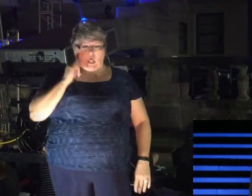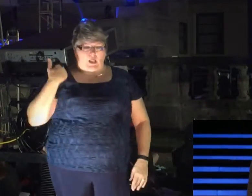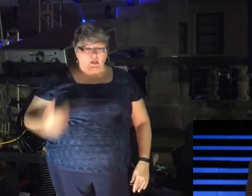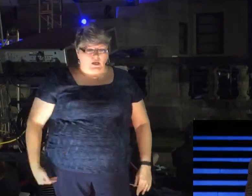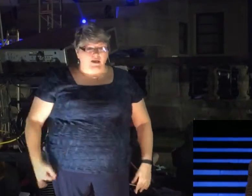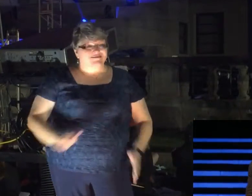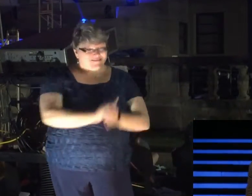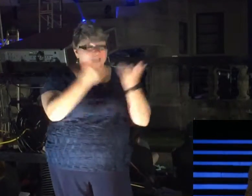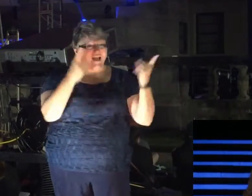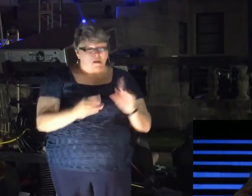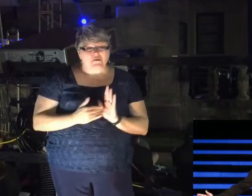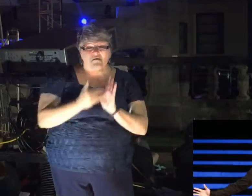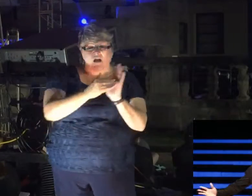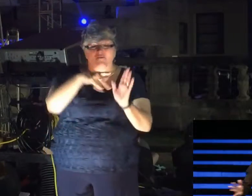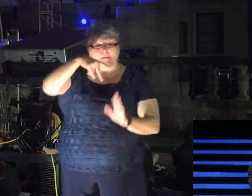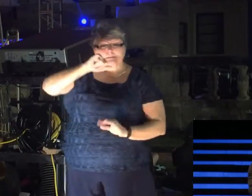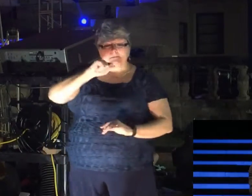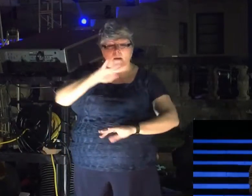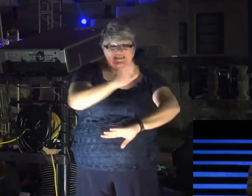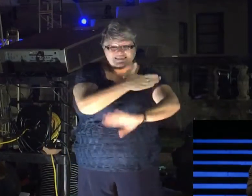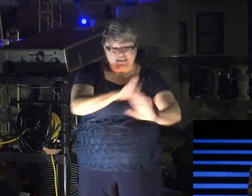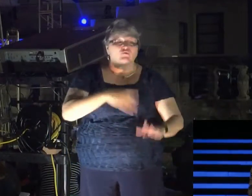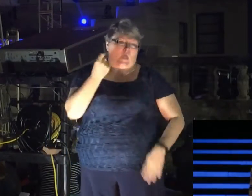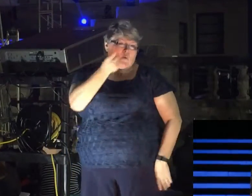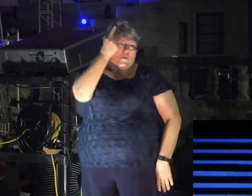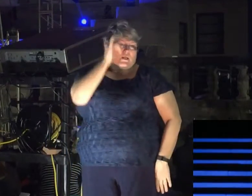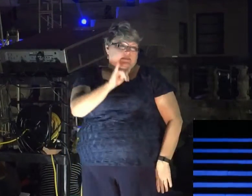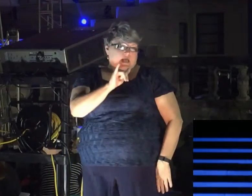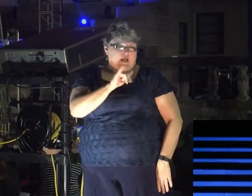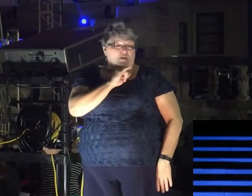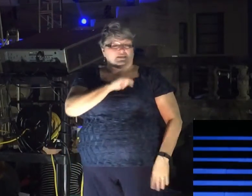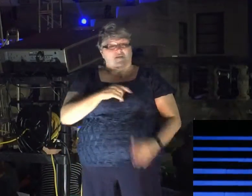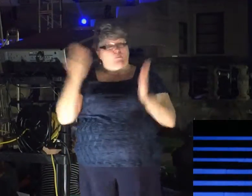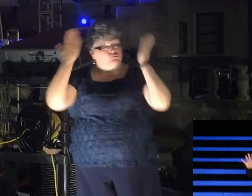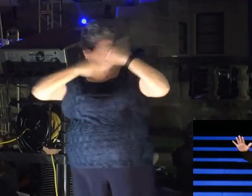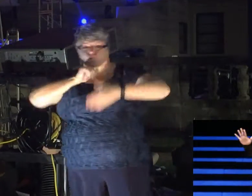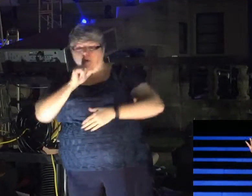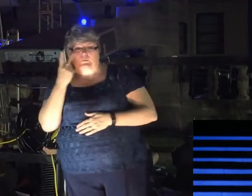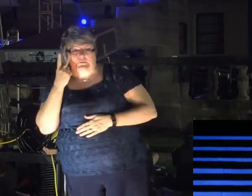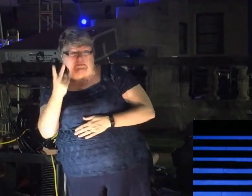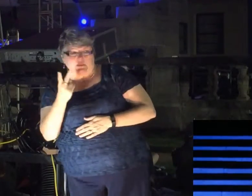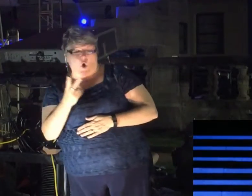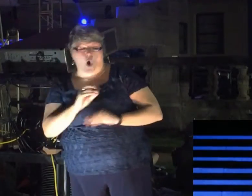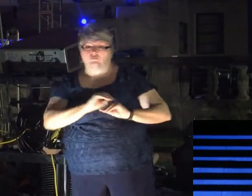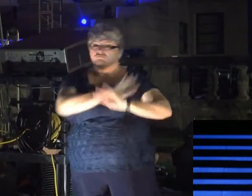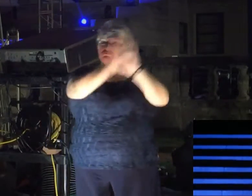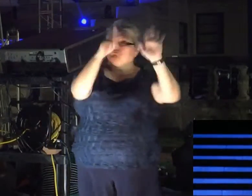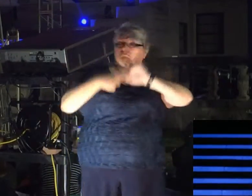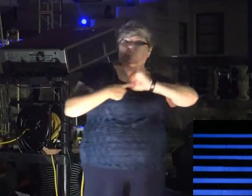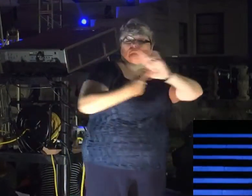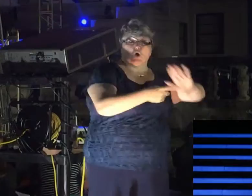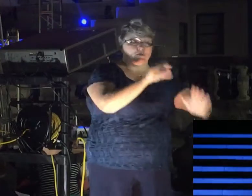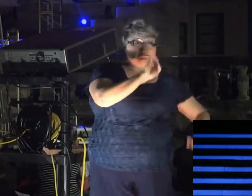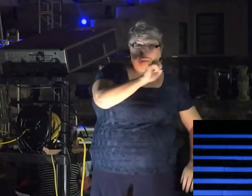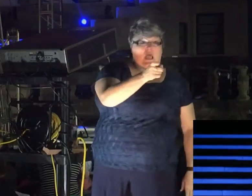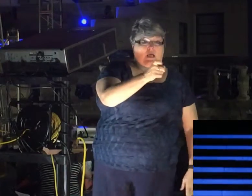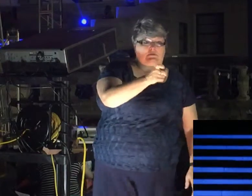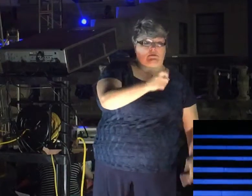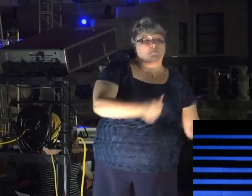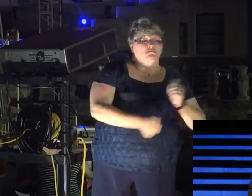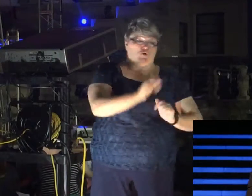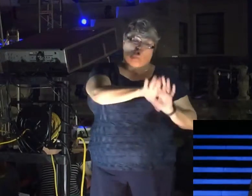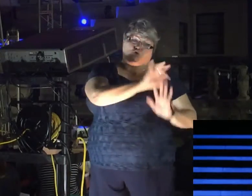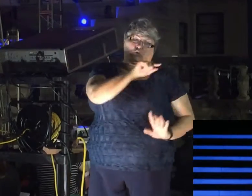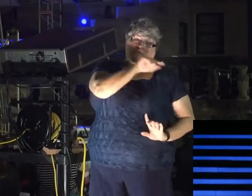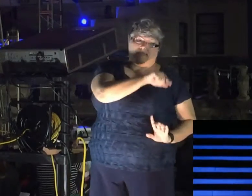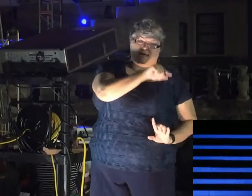body looks like. And you see that happen a lot with pop singers. They realize that there's either invisibility or overt sexuality, and